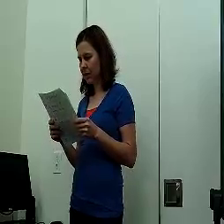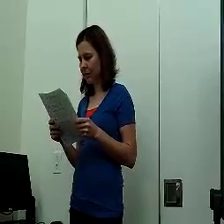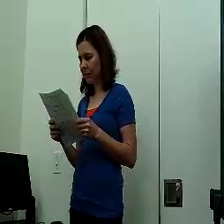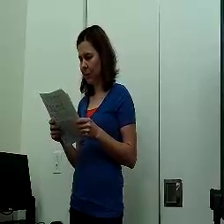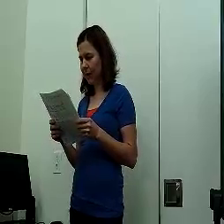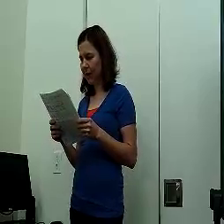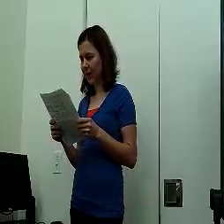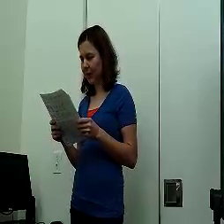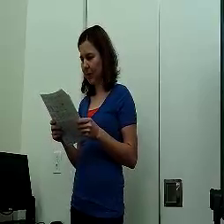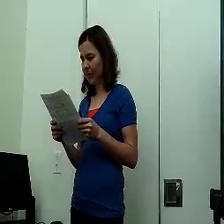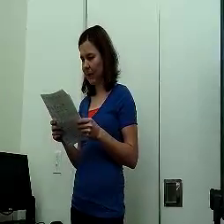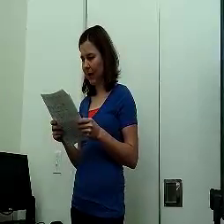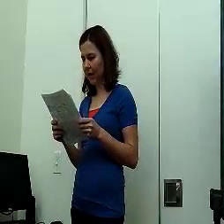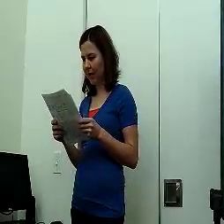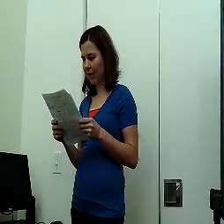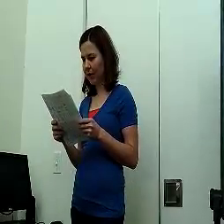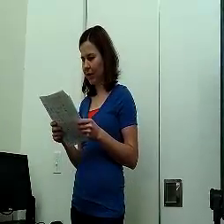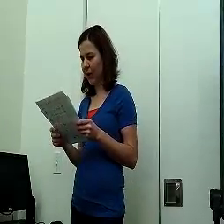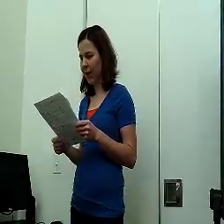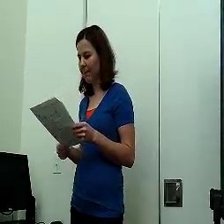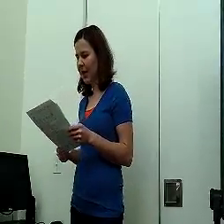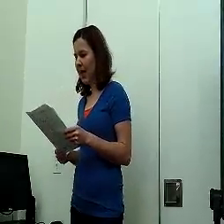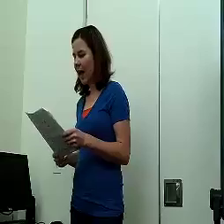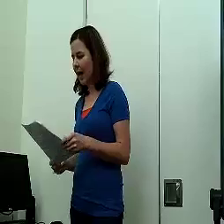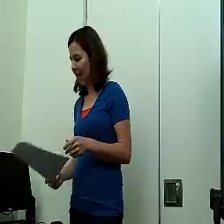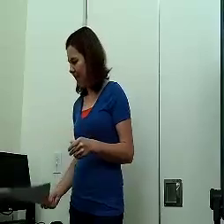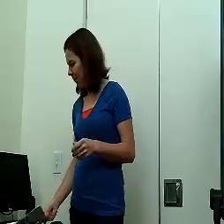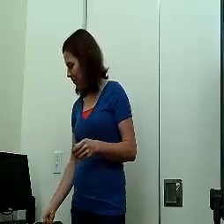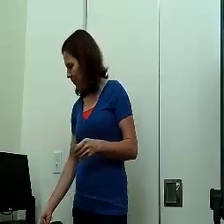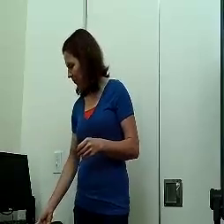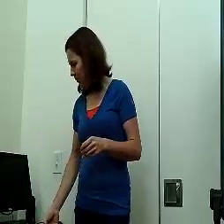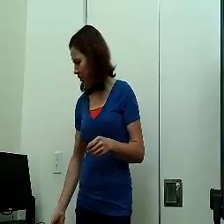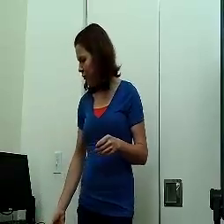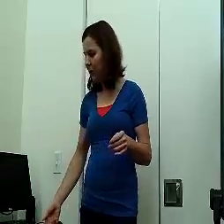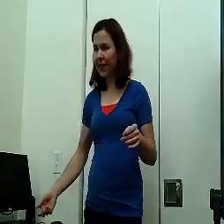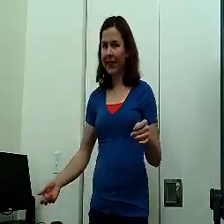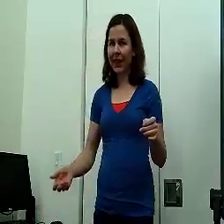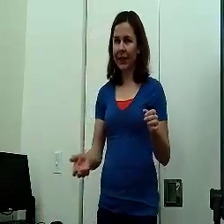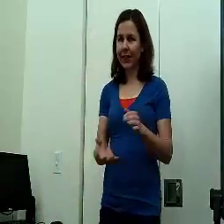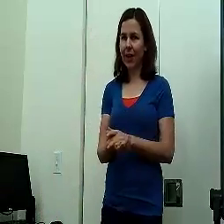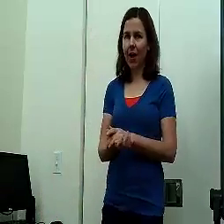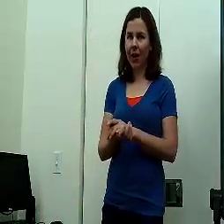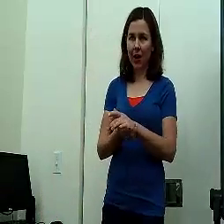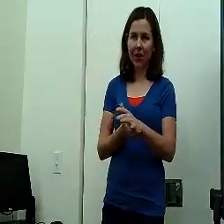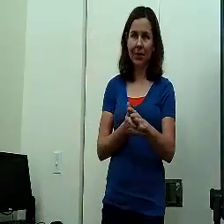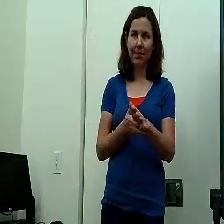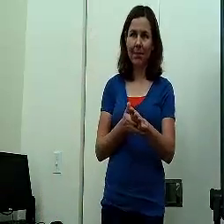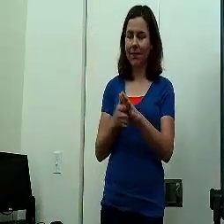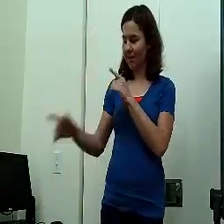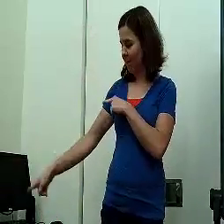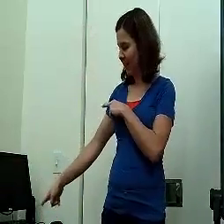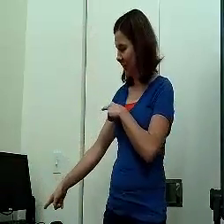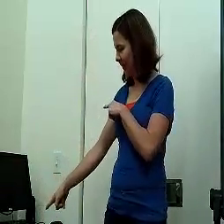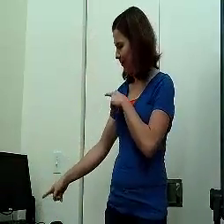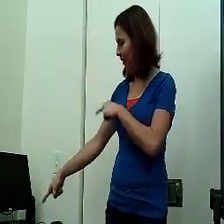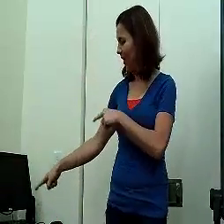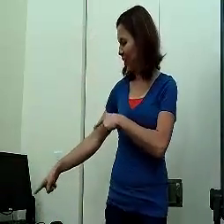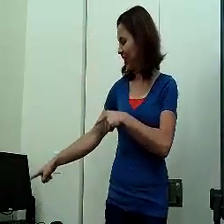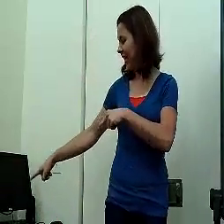looking for one that might be hard to do. Okay, doing one that's a little hard because what it looks like